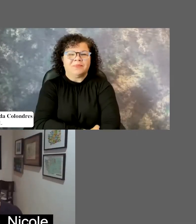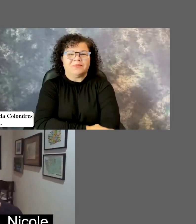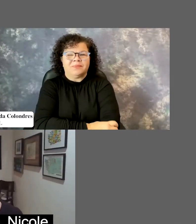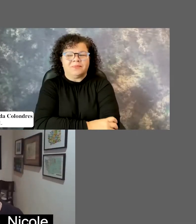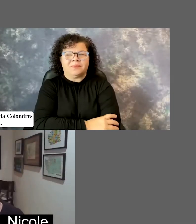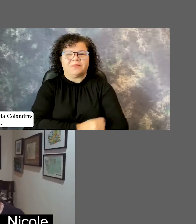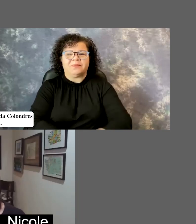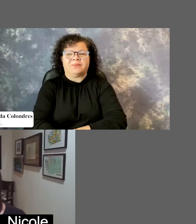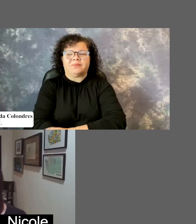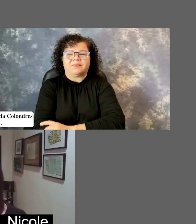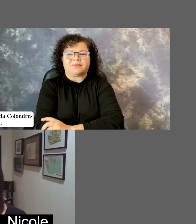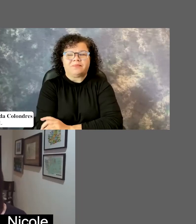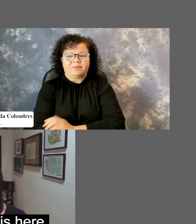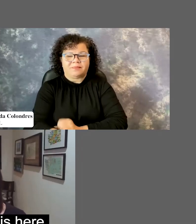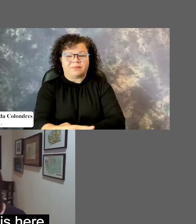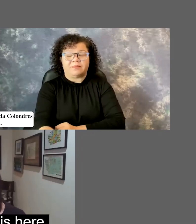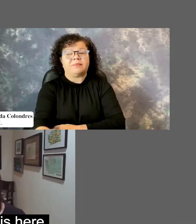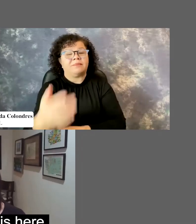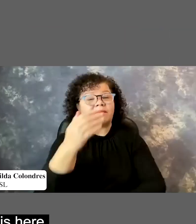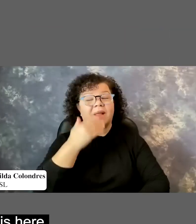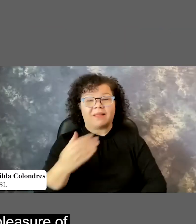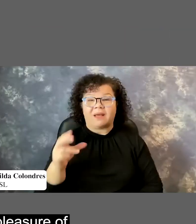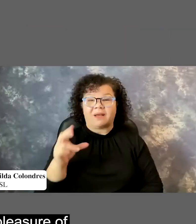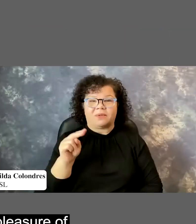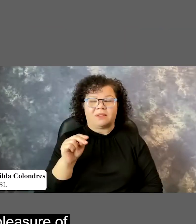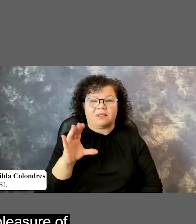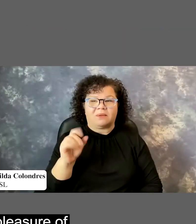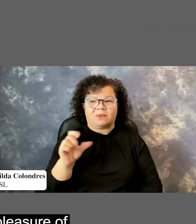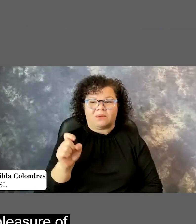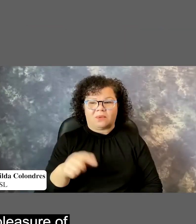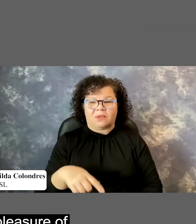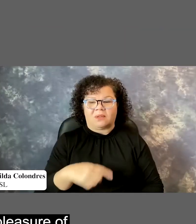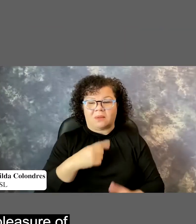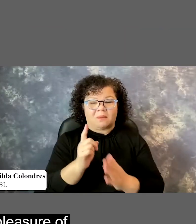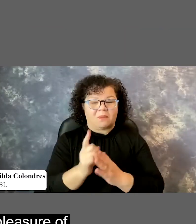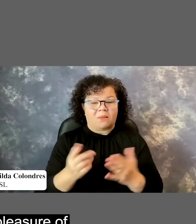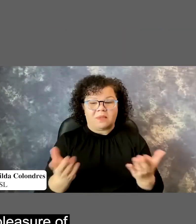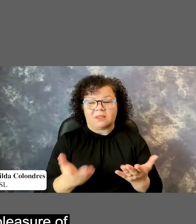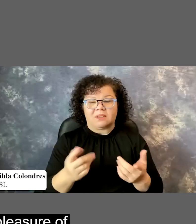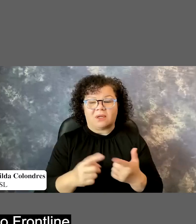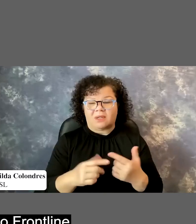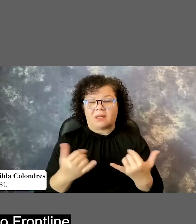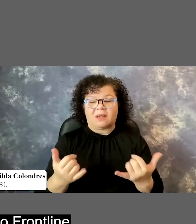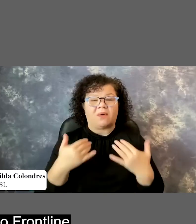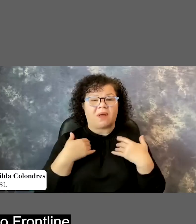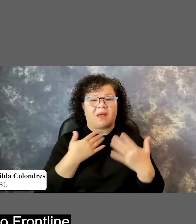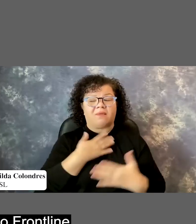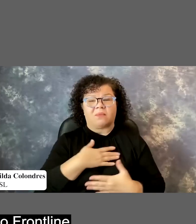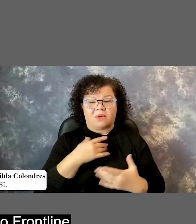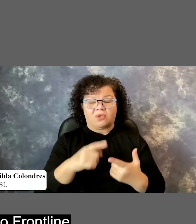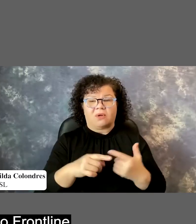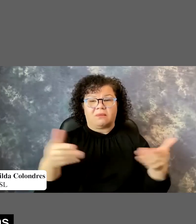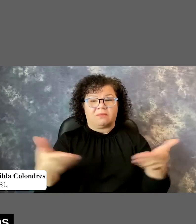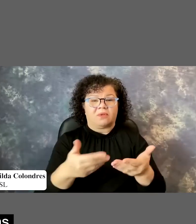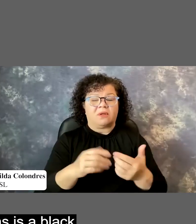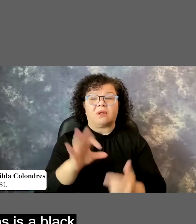Thank you, Nicole. The moment is here. I now have the pleasure of introducing you to Frontline